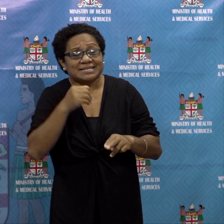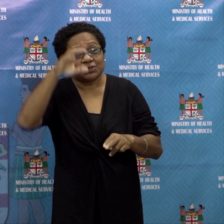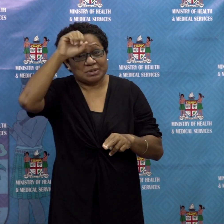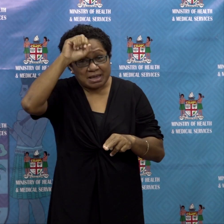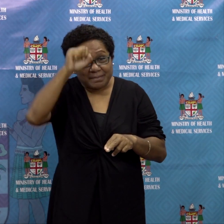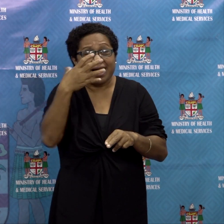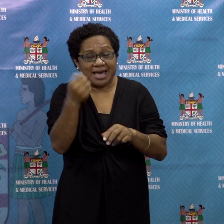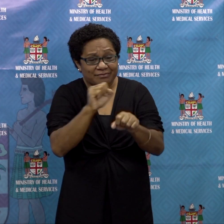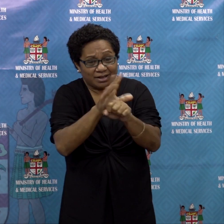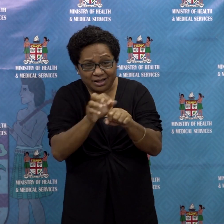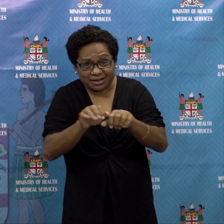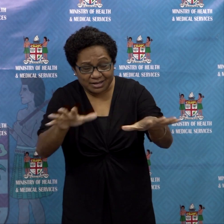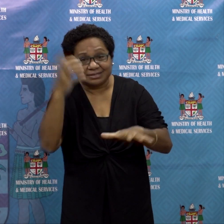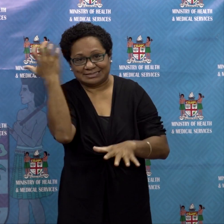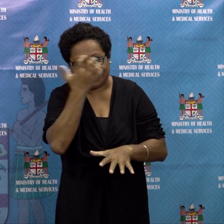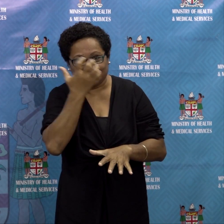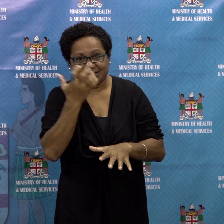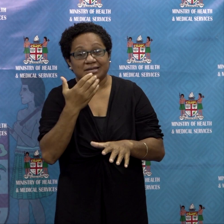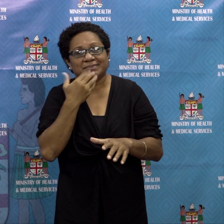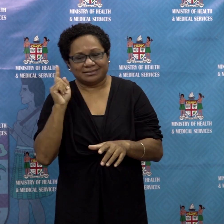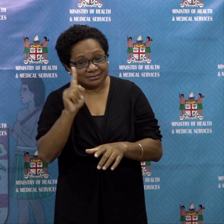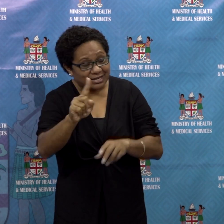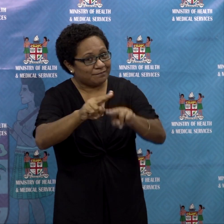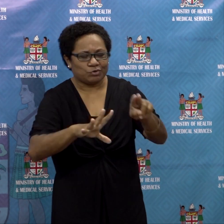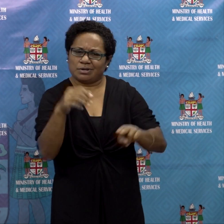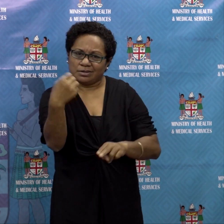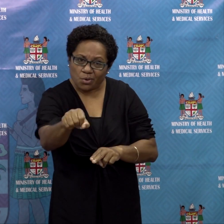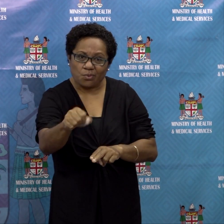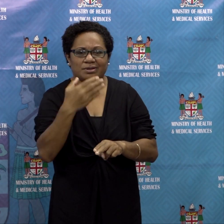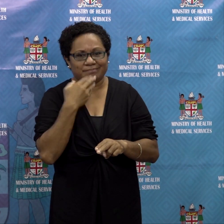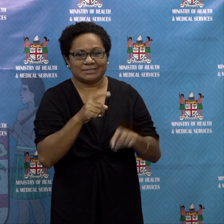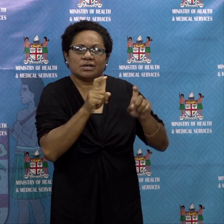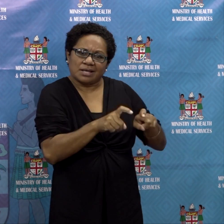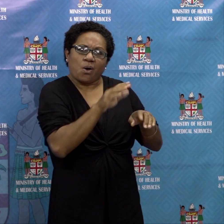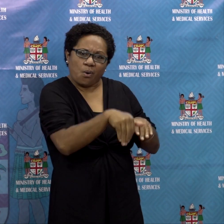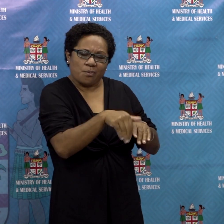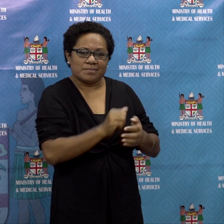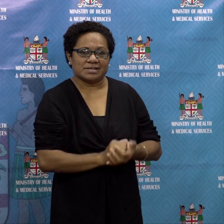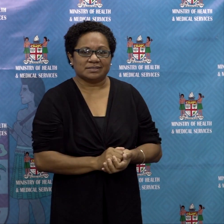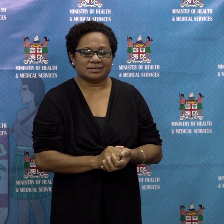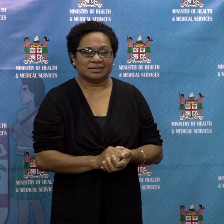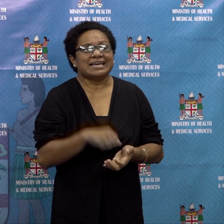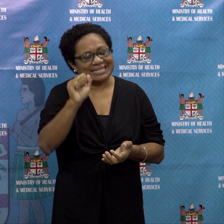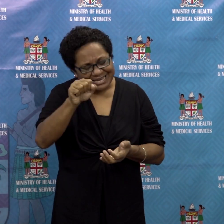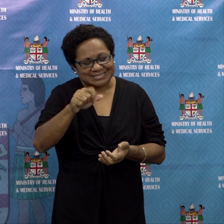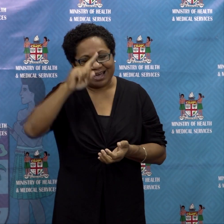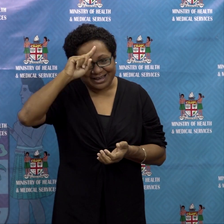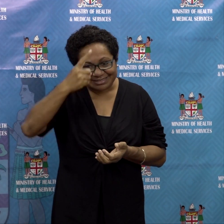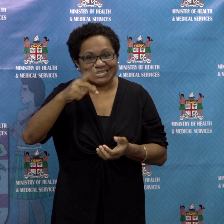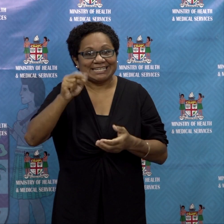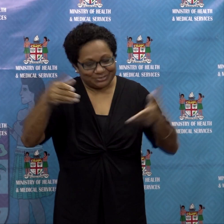and avoid funeral gatherings. The deceased must be buried, and we must pay our respects